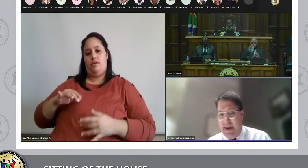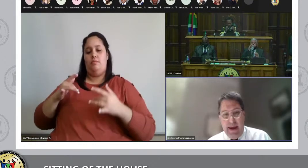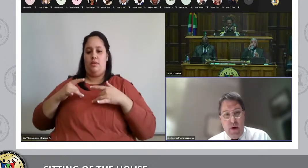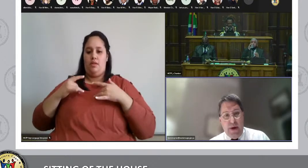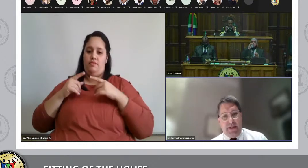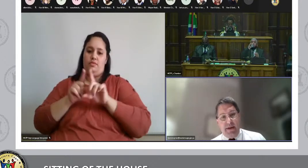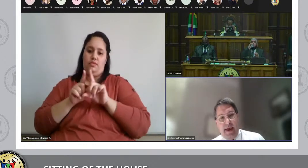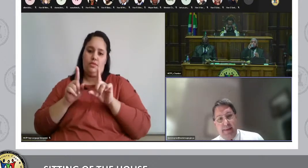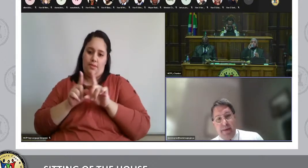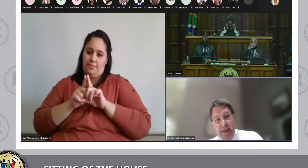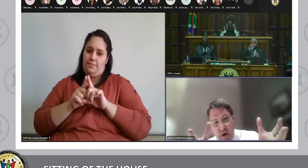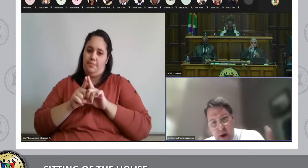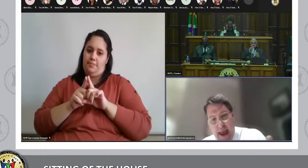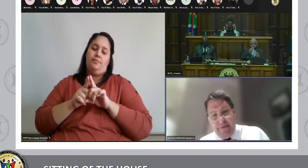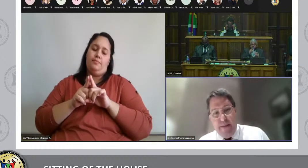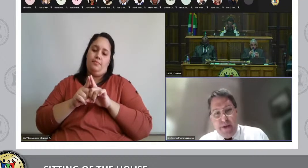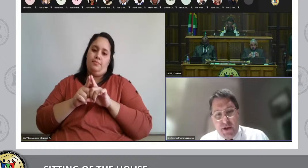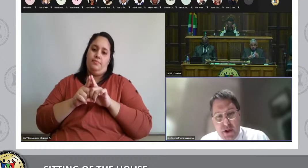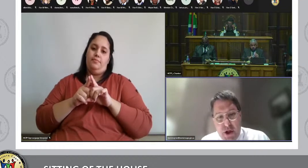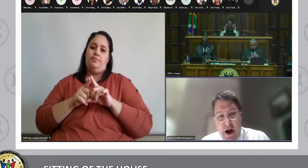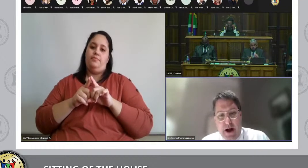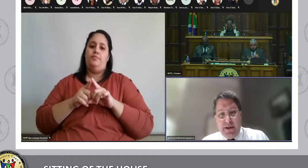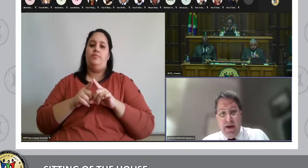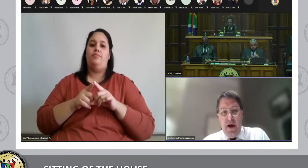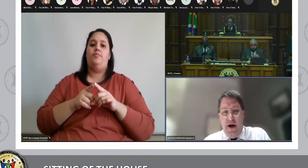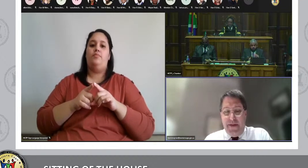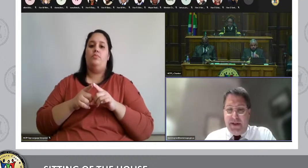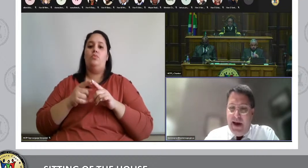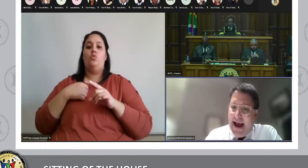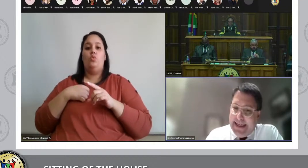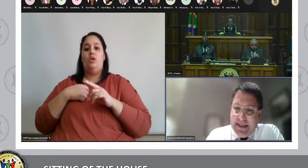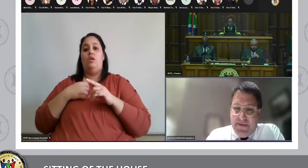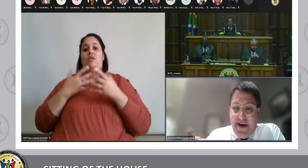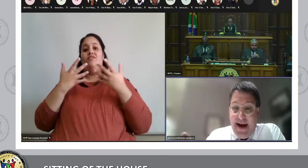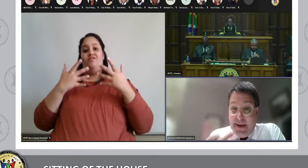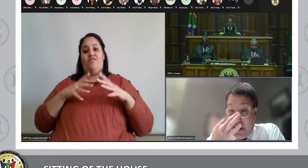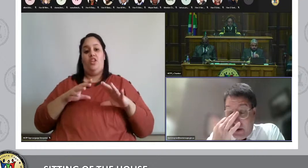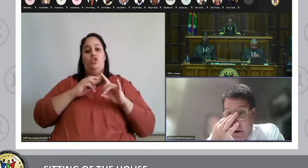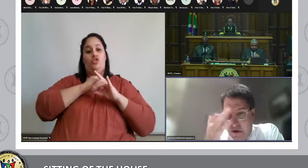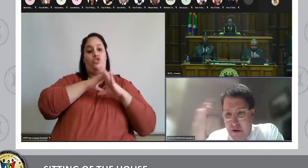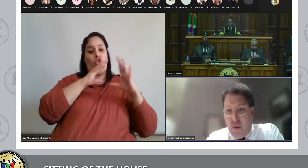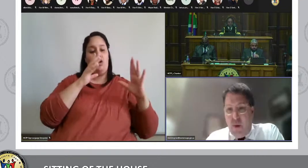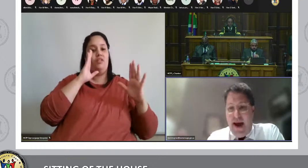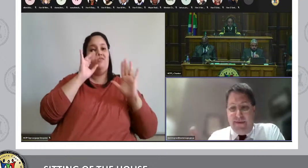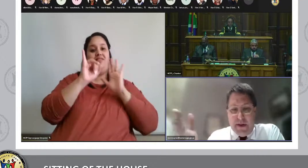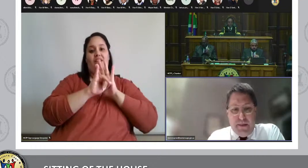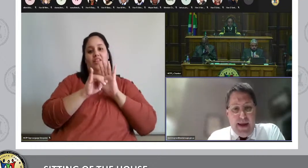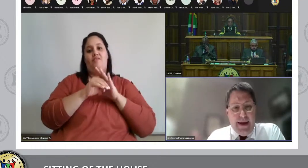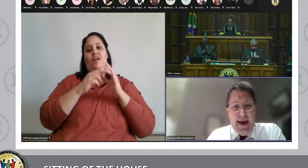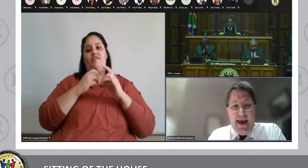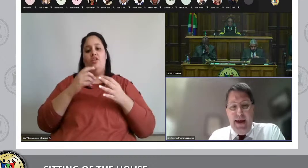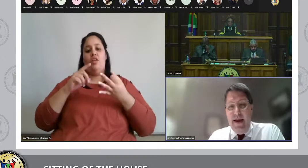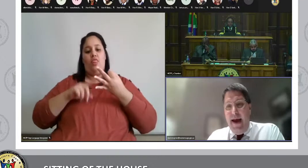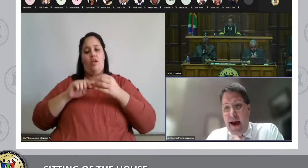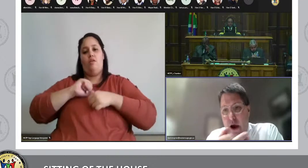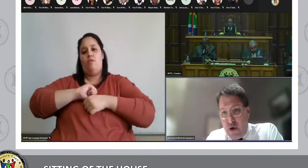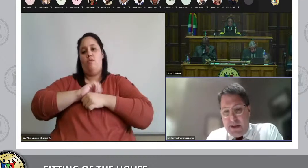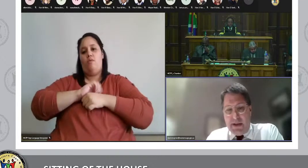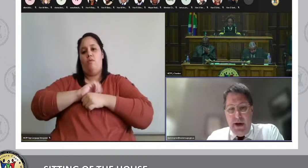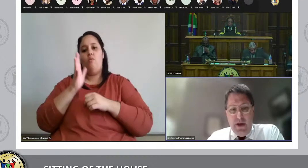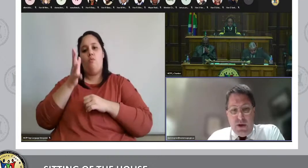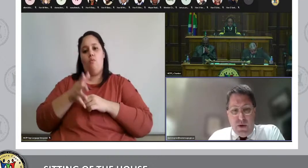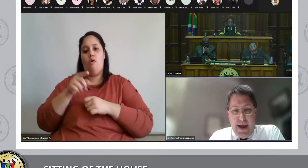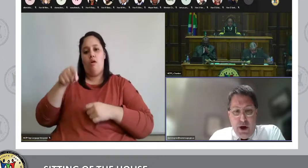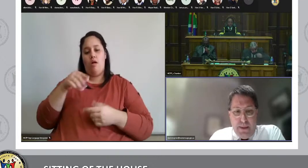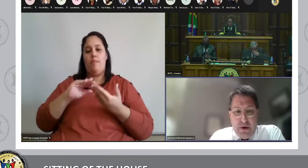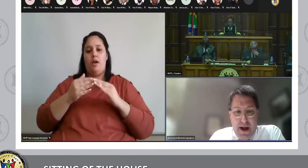in the Western Cape. We have, from the start of this year, identified a possible third wave as being a